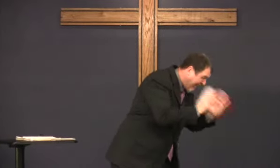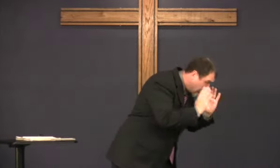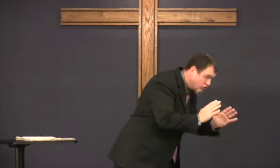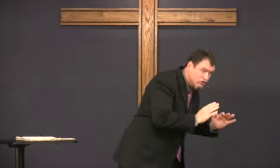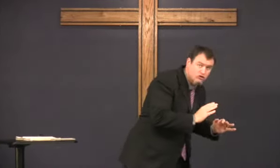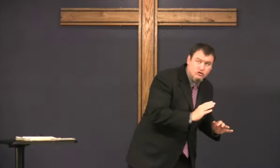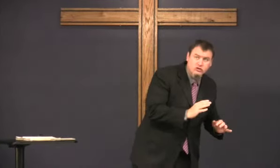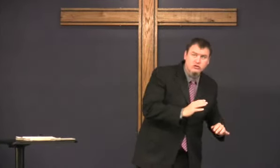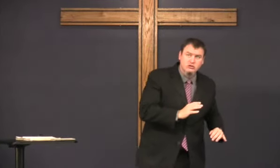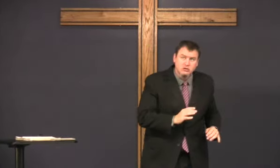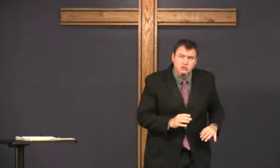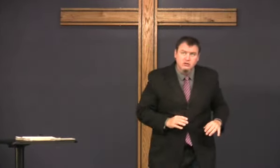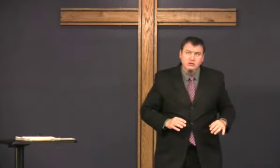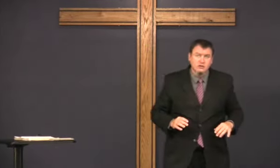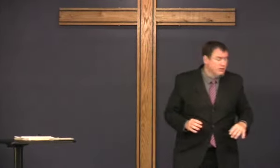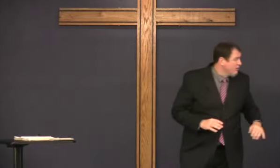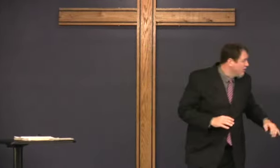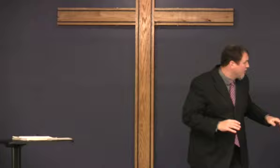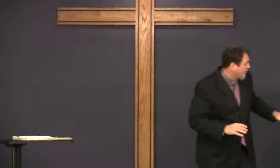attention. Pay attention.